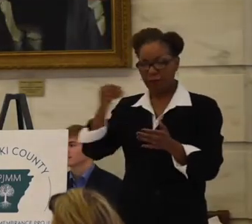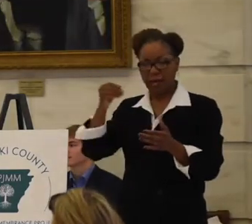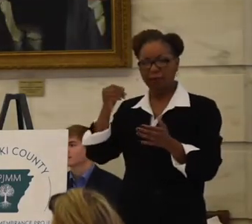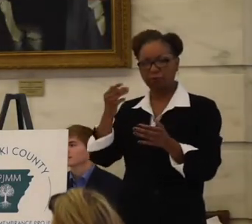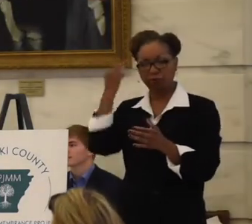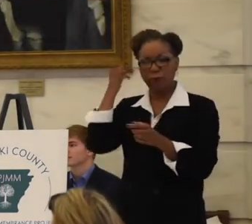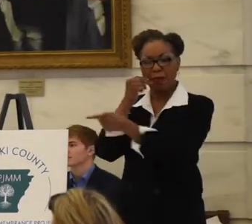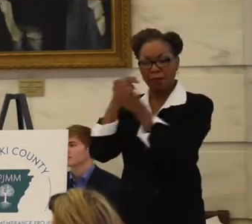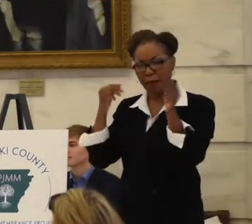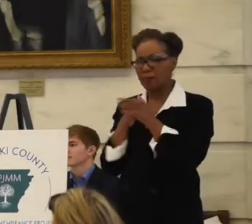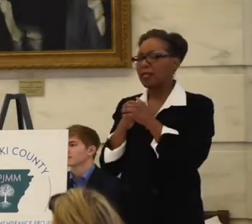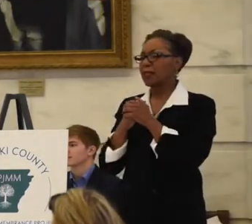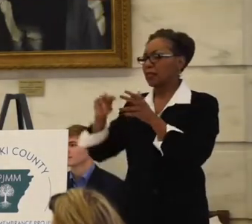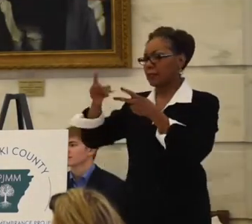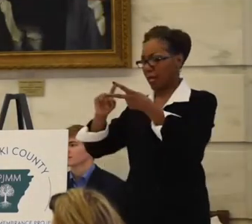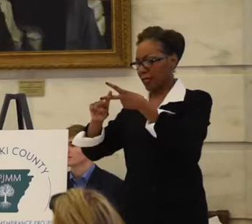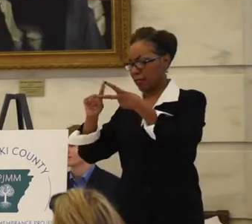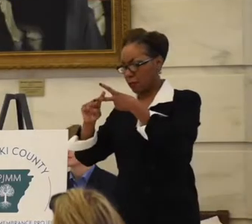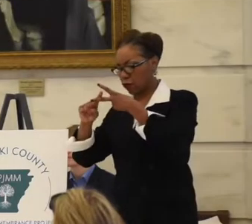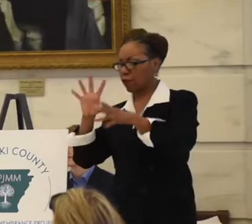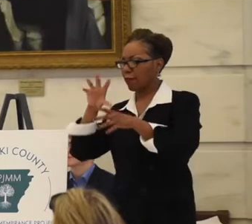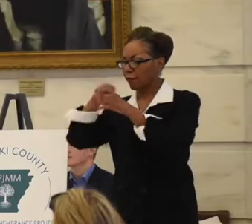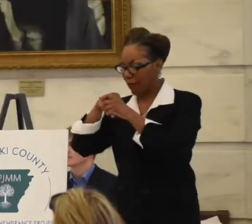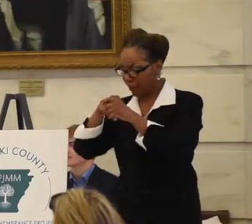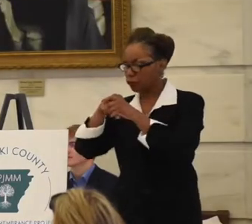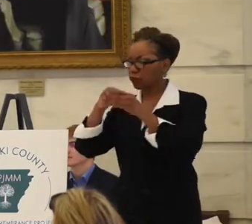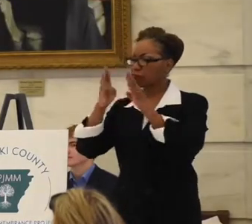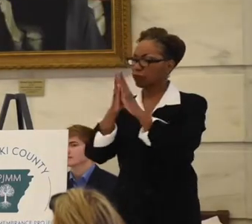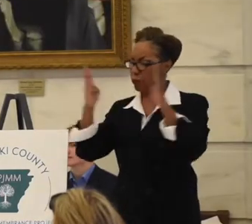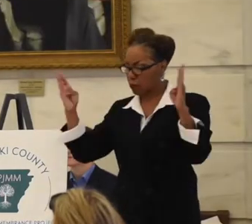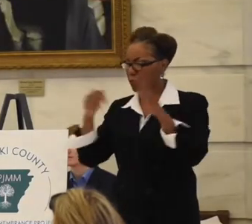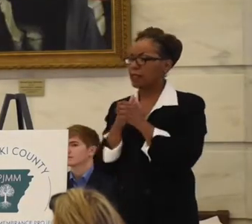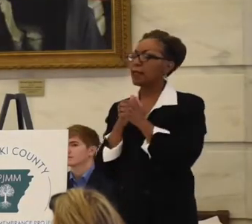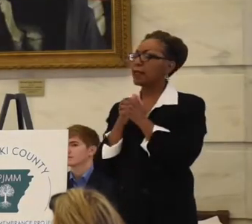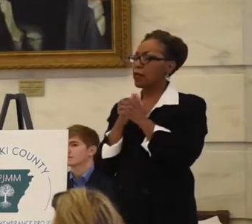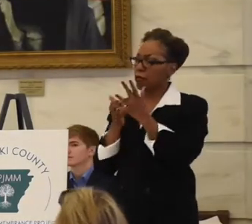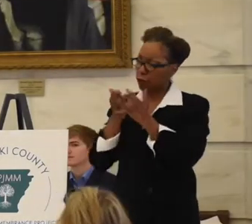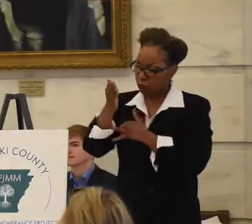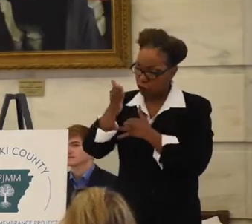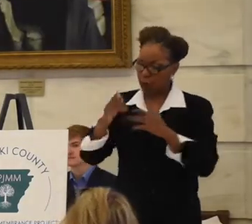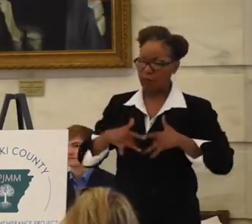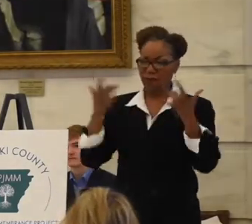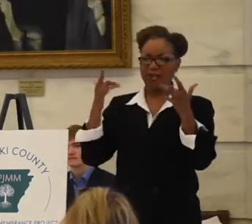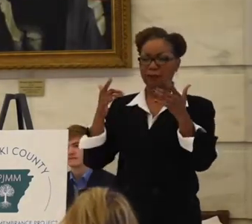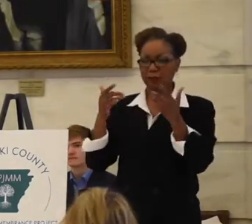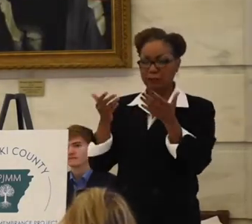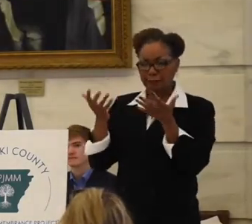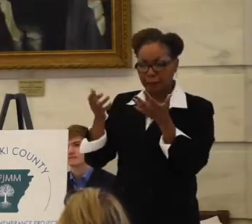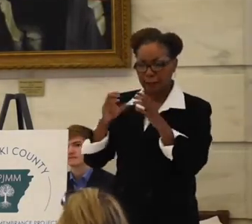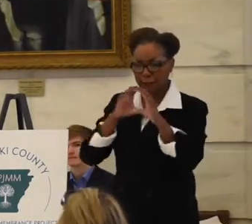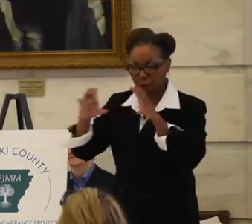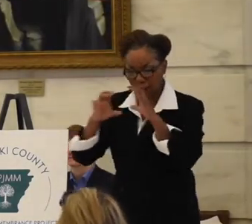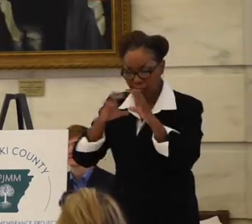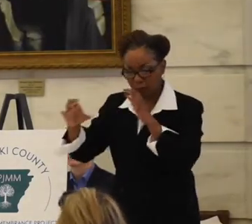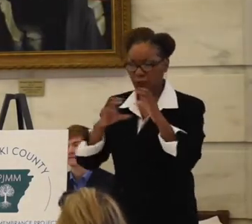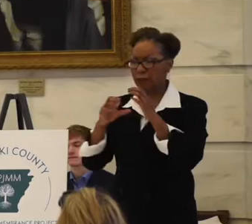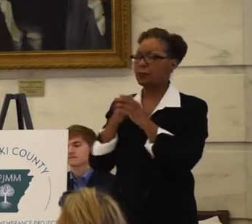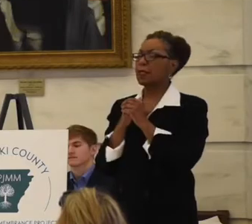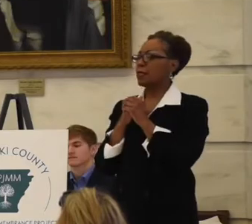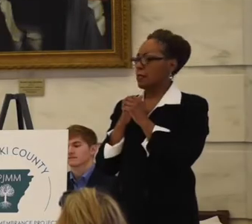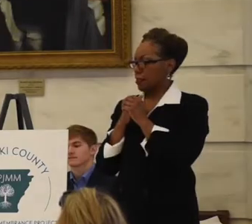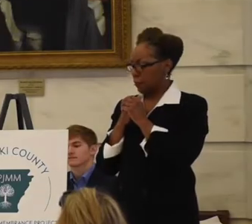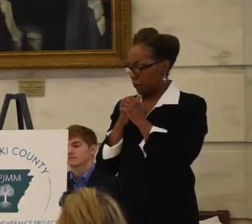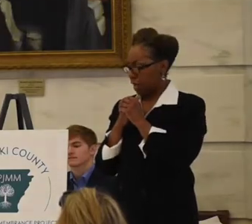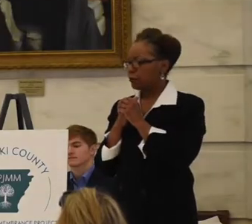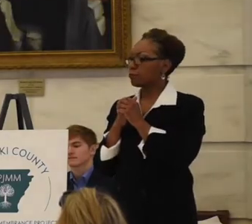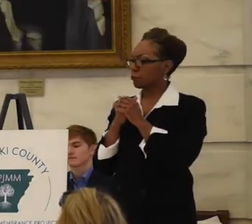to promote community-wide engagement in that process through events and dialogues that foster the restorative power of